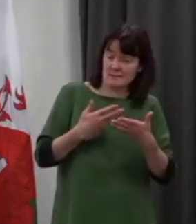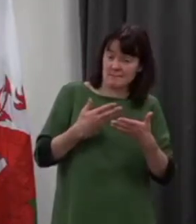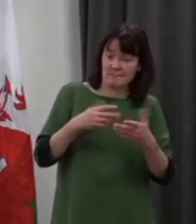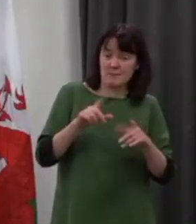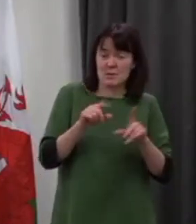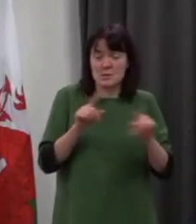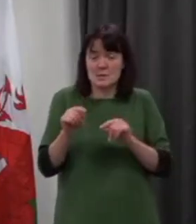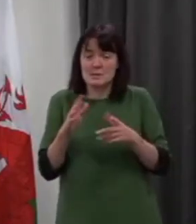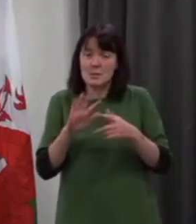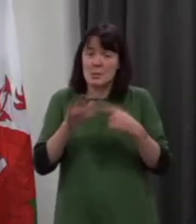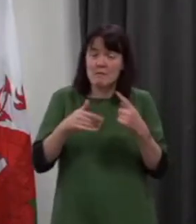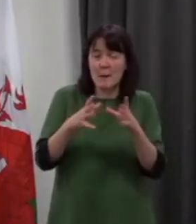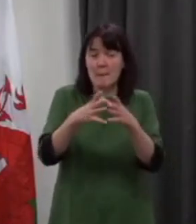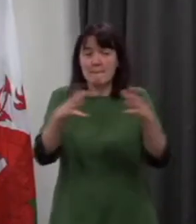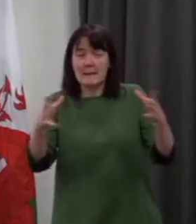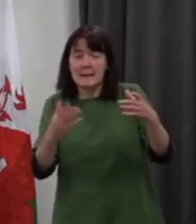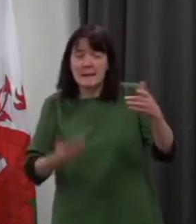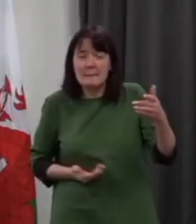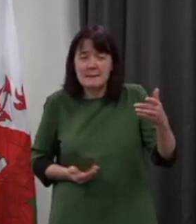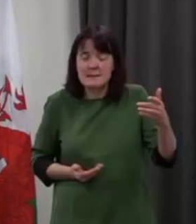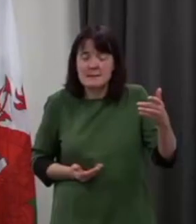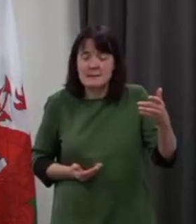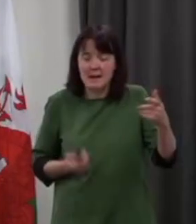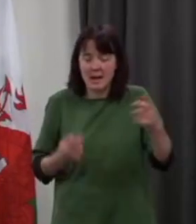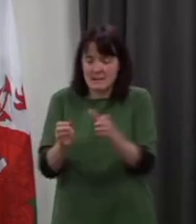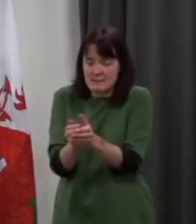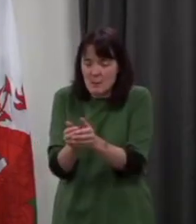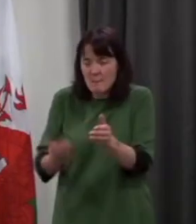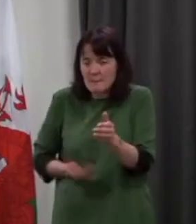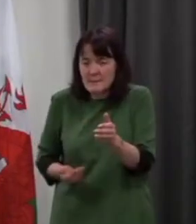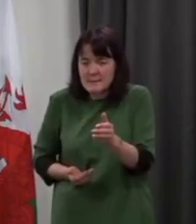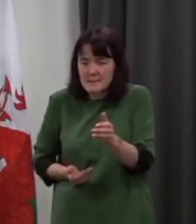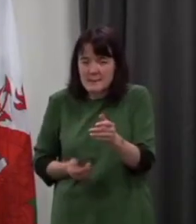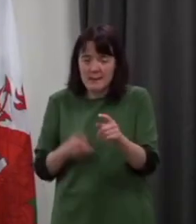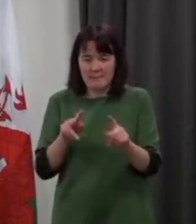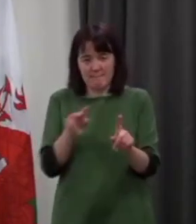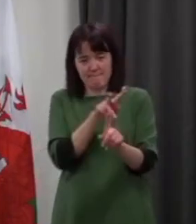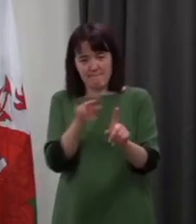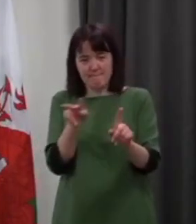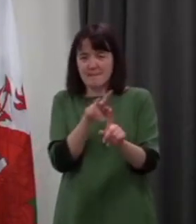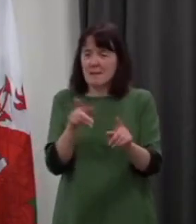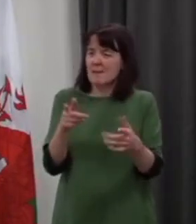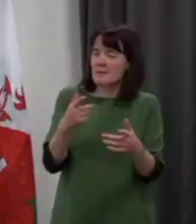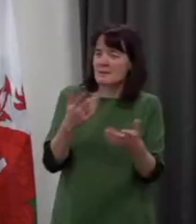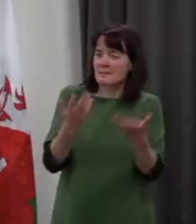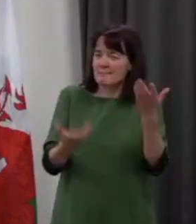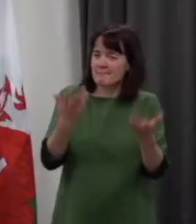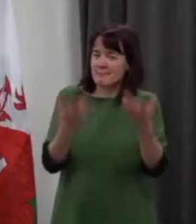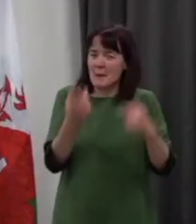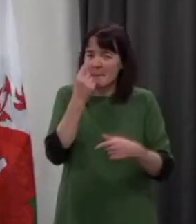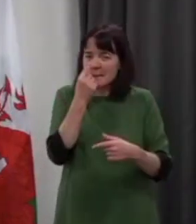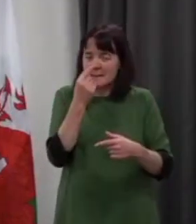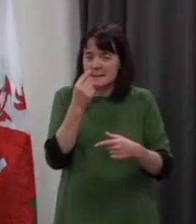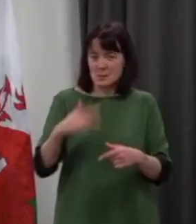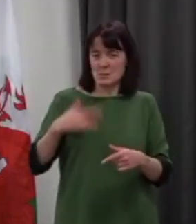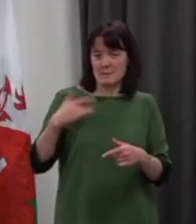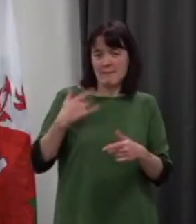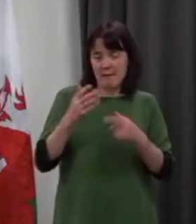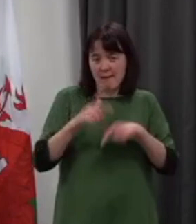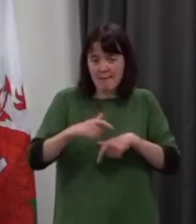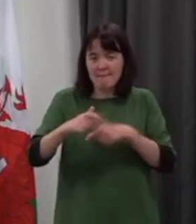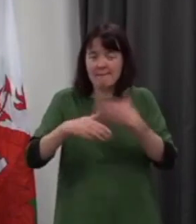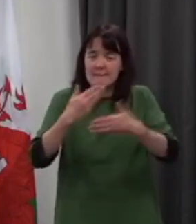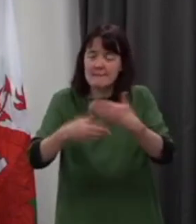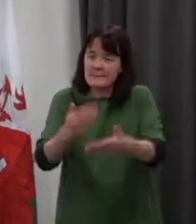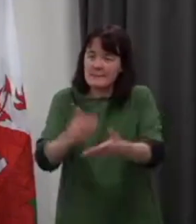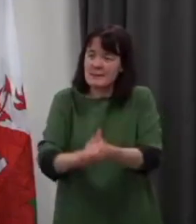other smaller businesses who may have been much more. So that means that there's been a reallocation of resources for businesses that are less likely